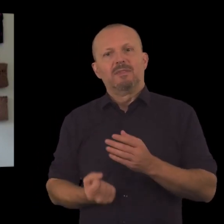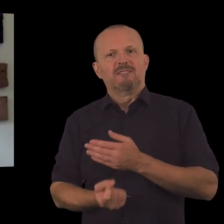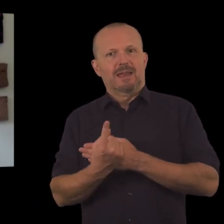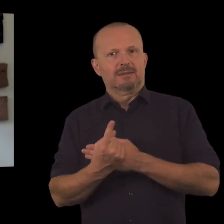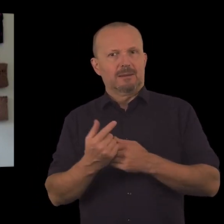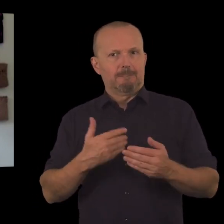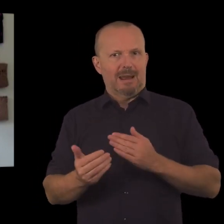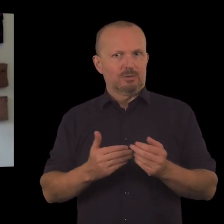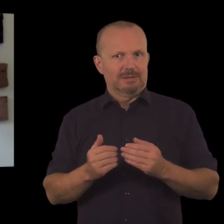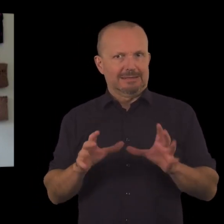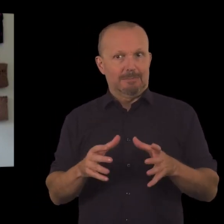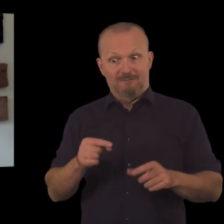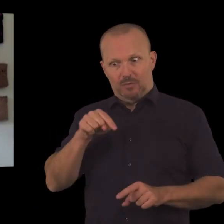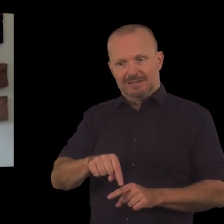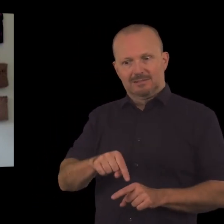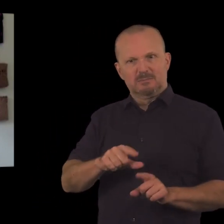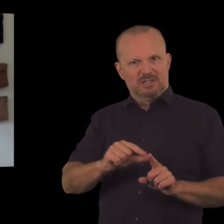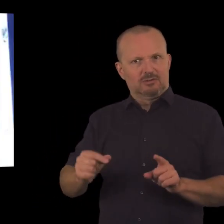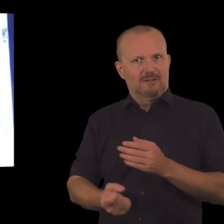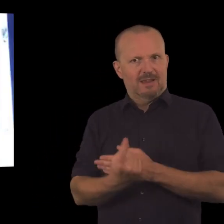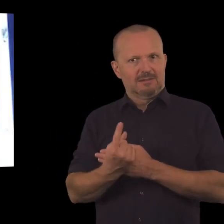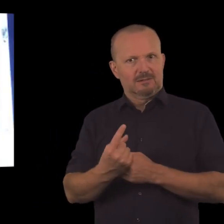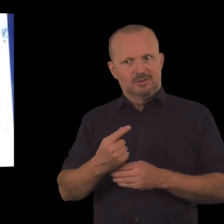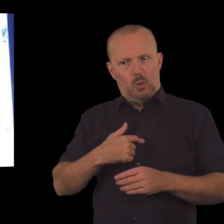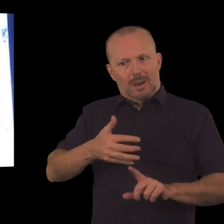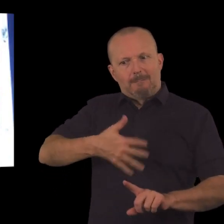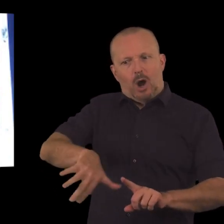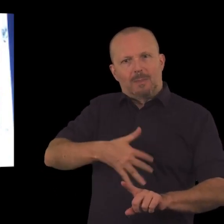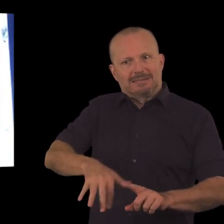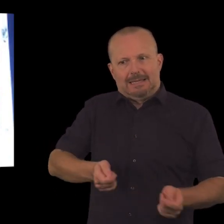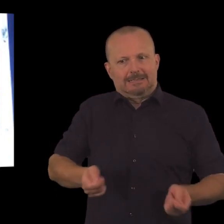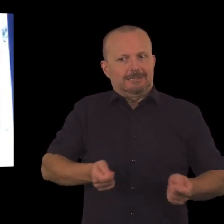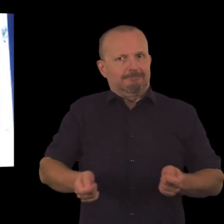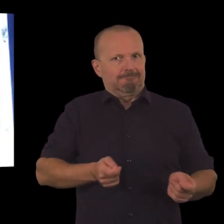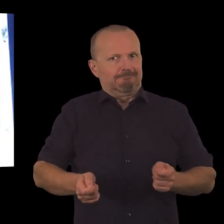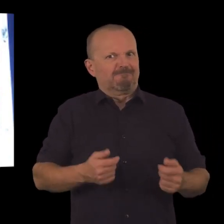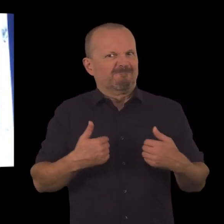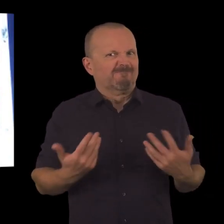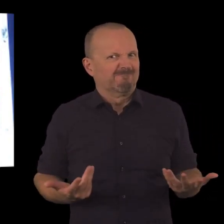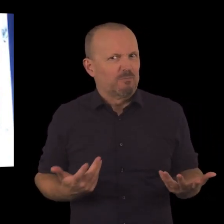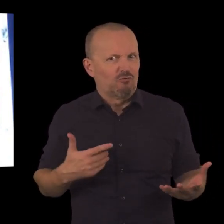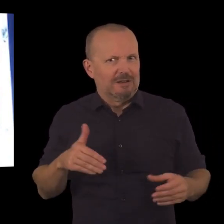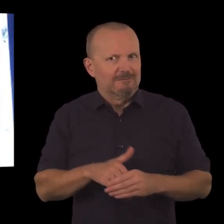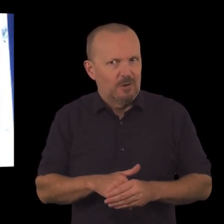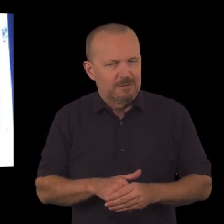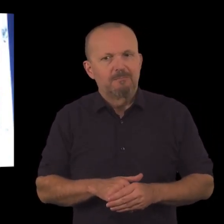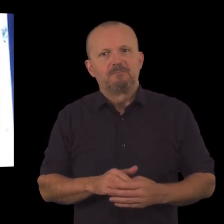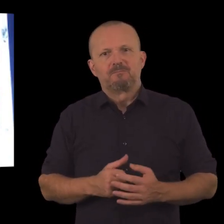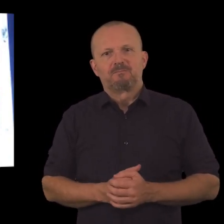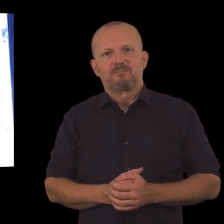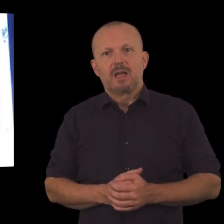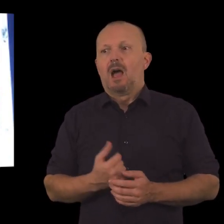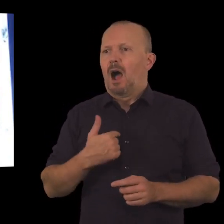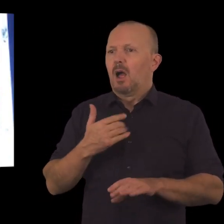team behind this digital event for the last couple of days. Oh, right. Right. And, Awesome. and I